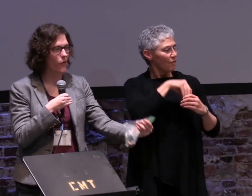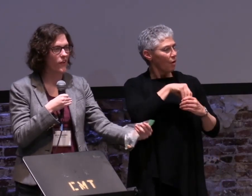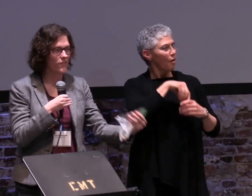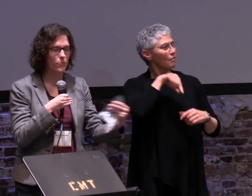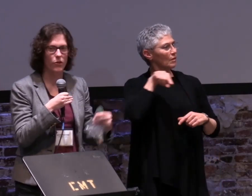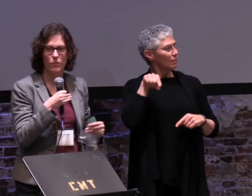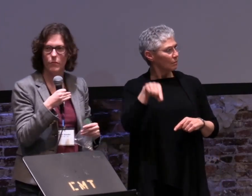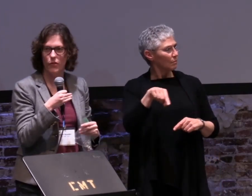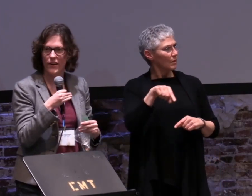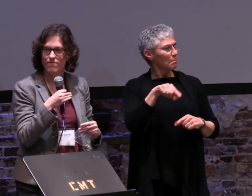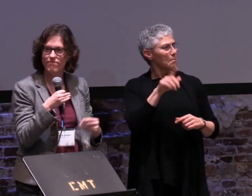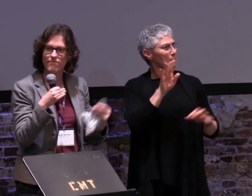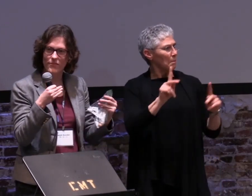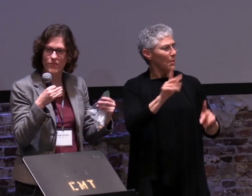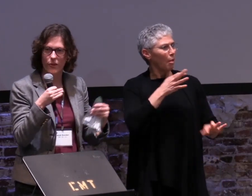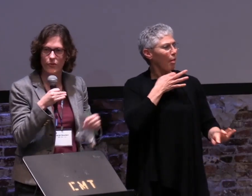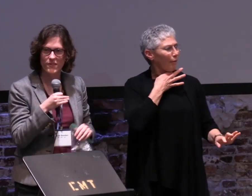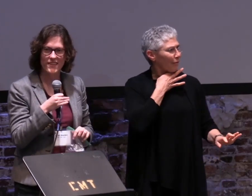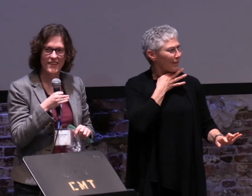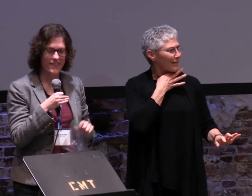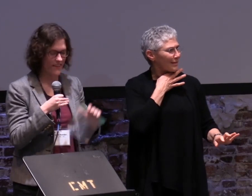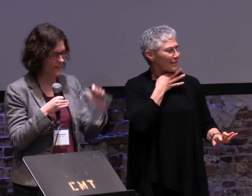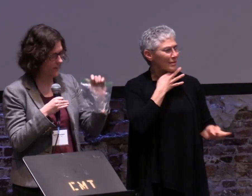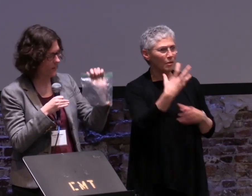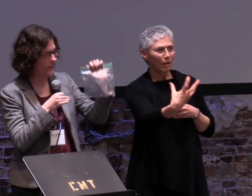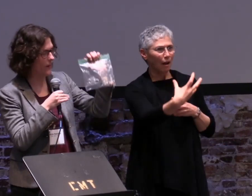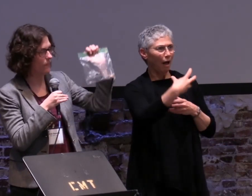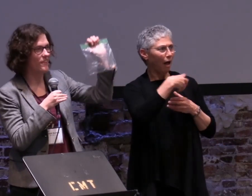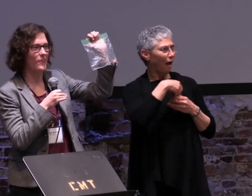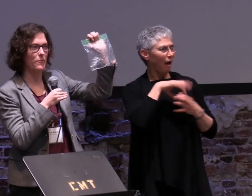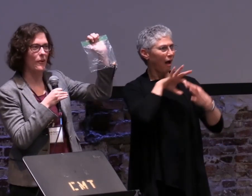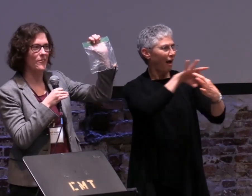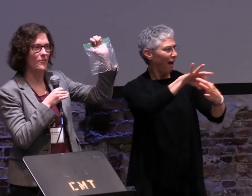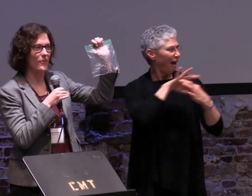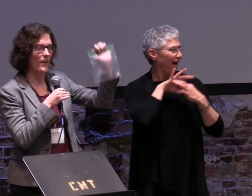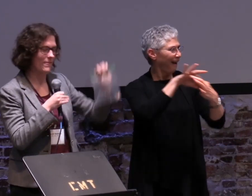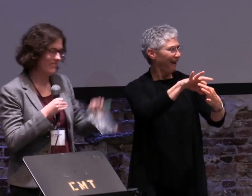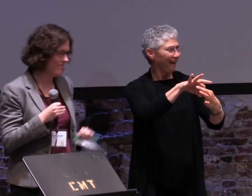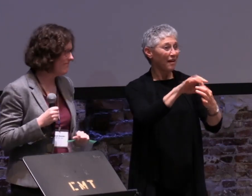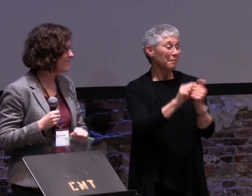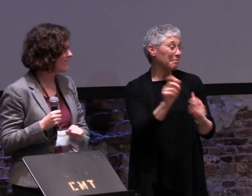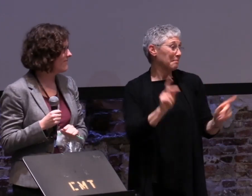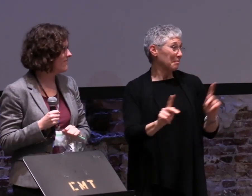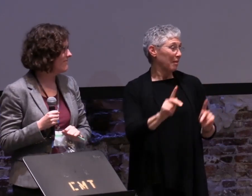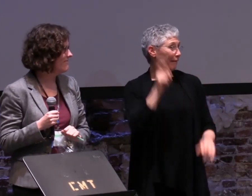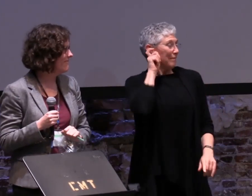experience and bring people in. So the hearing aid was the inspiration for that.